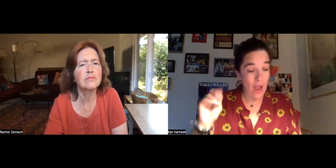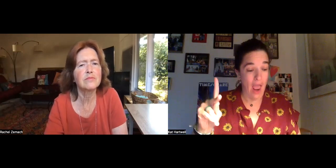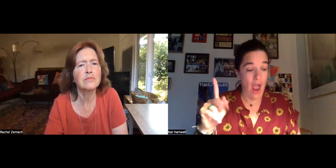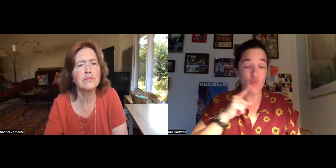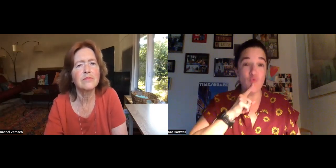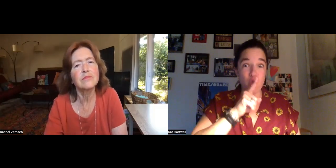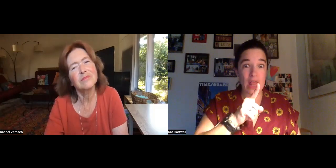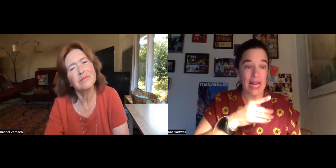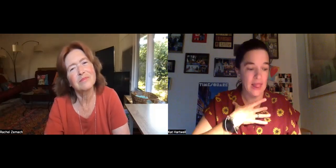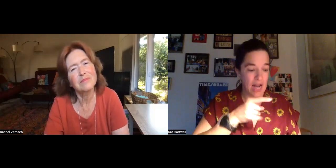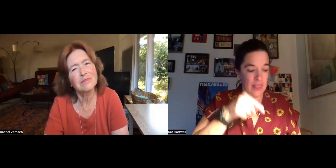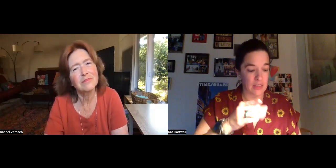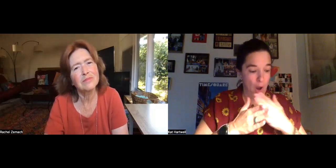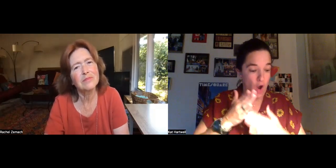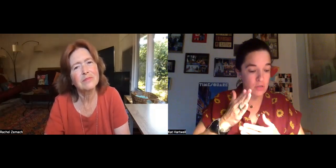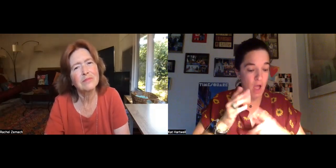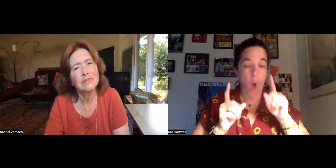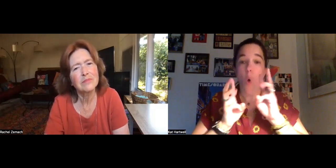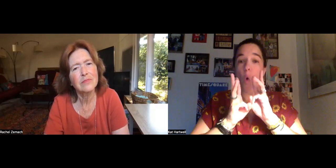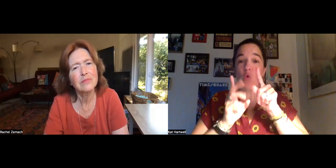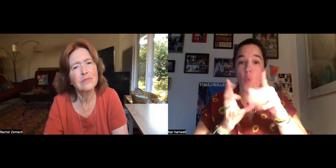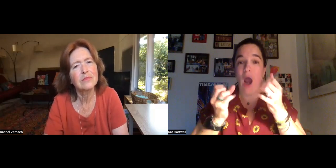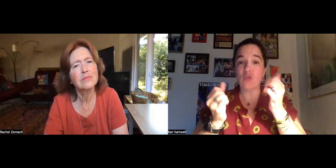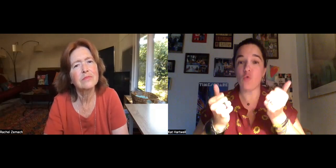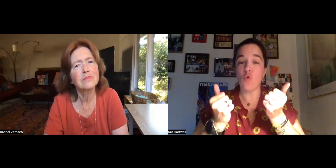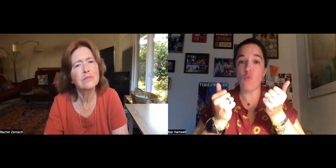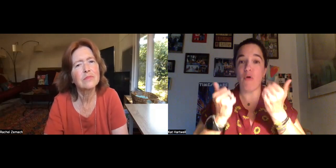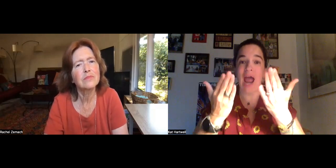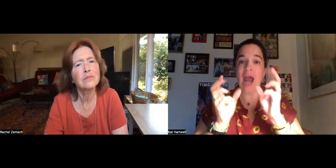Okay, really like big talk. We want to provide